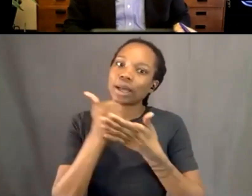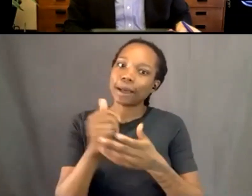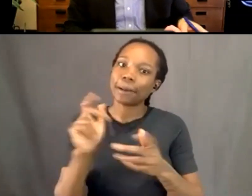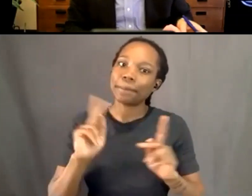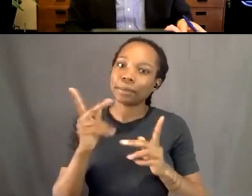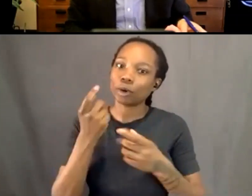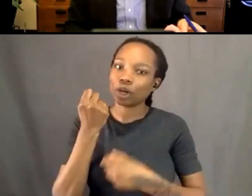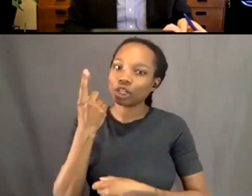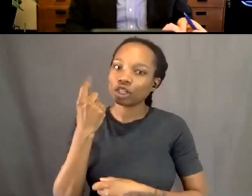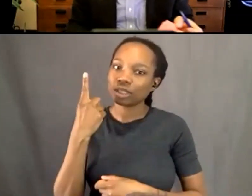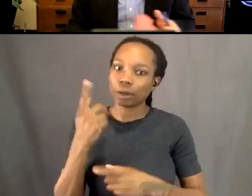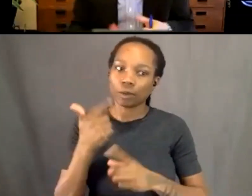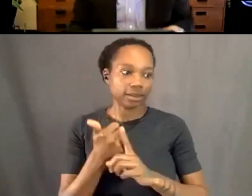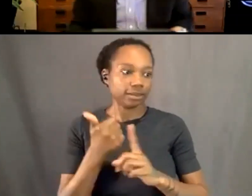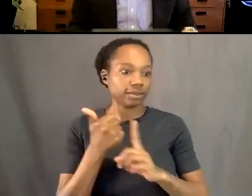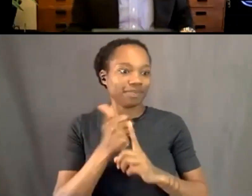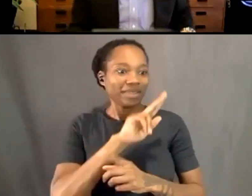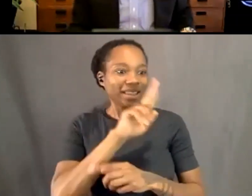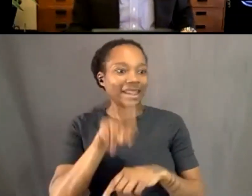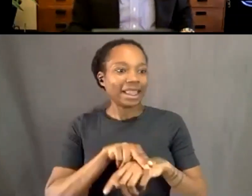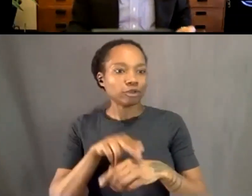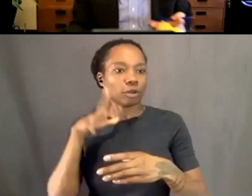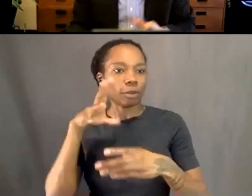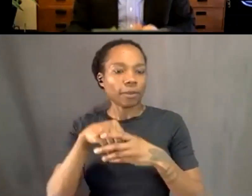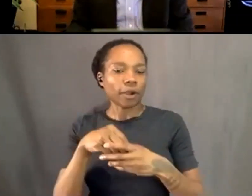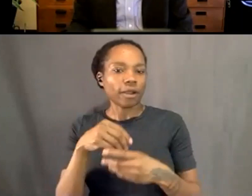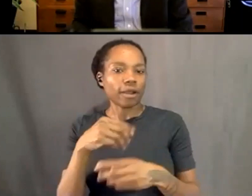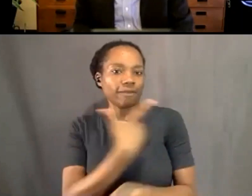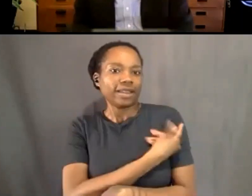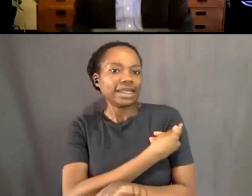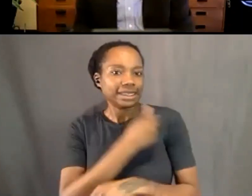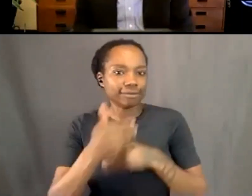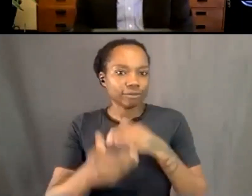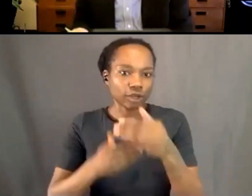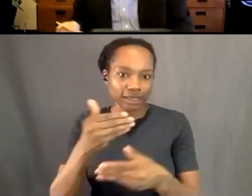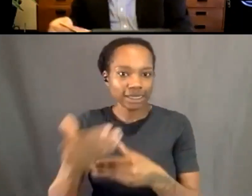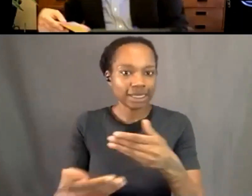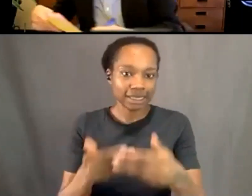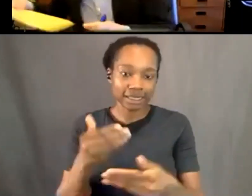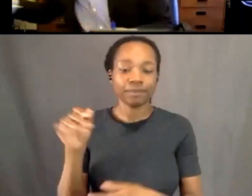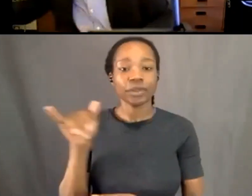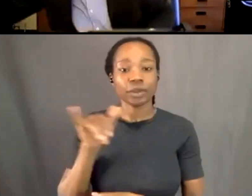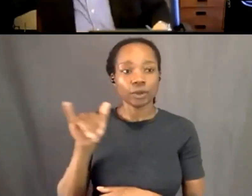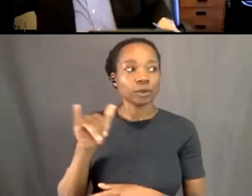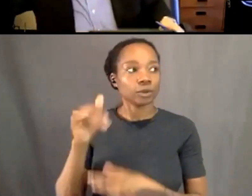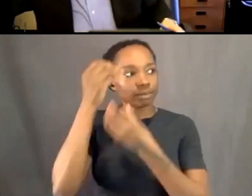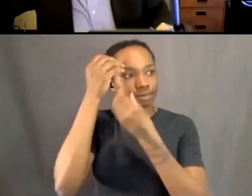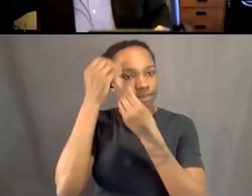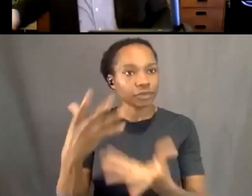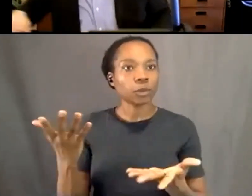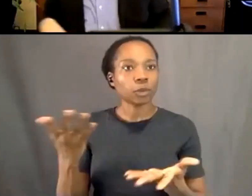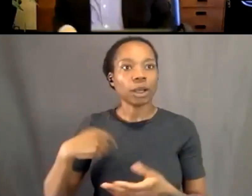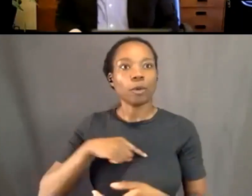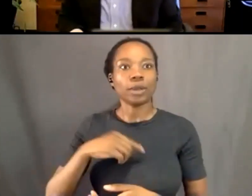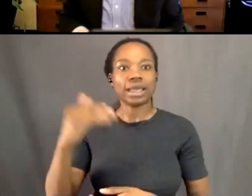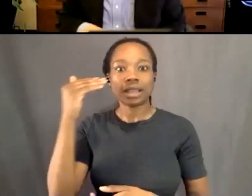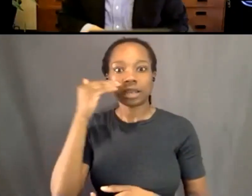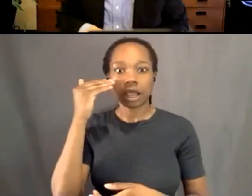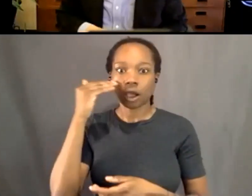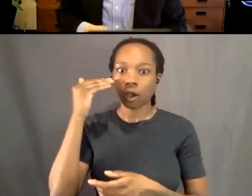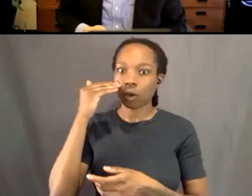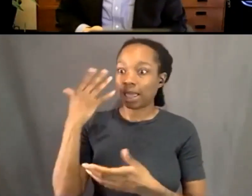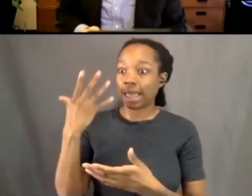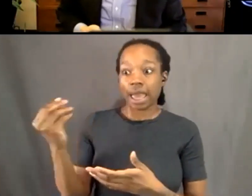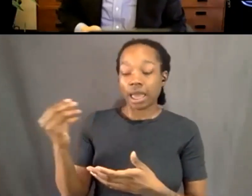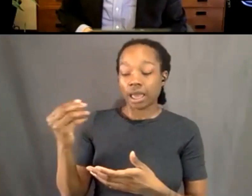are natural to this process, and say what we know in the long run. What we don't know, we don't